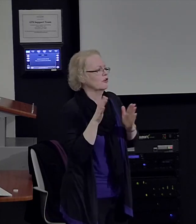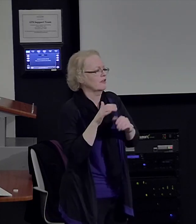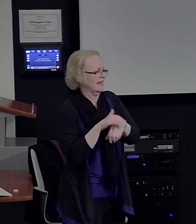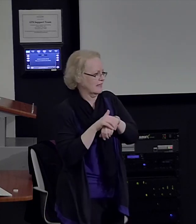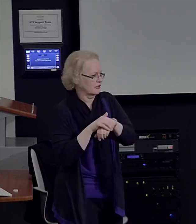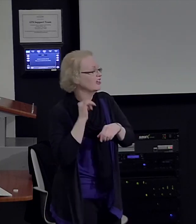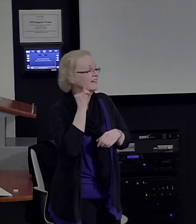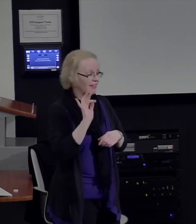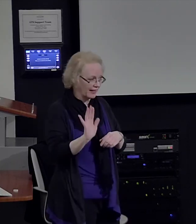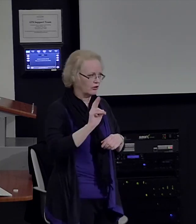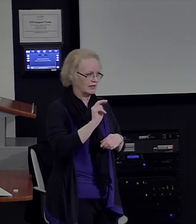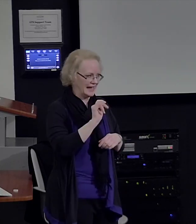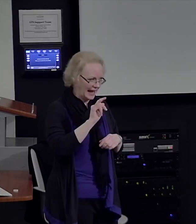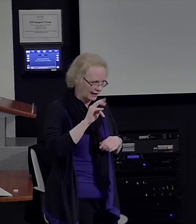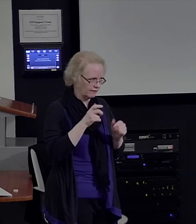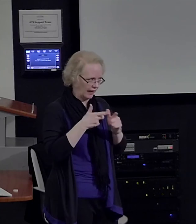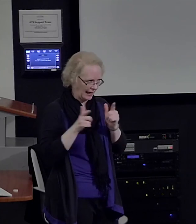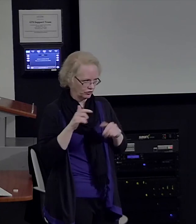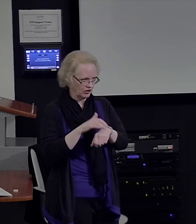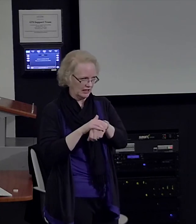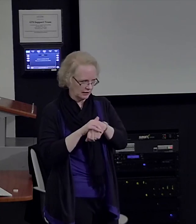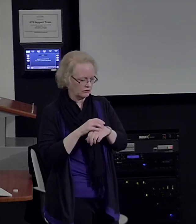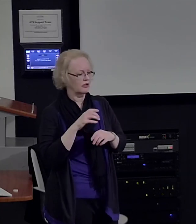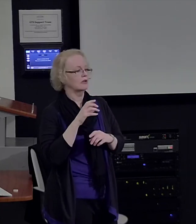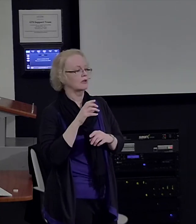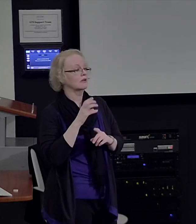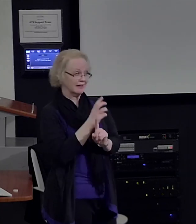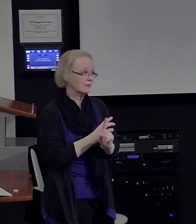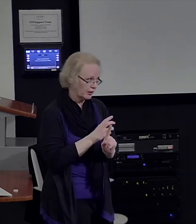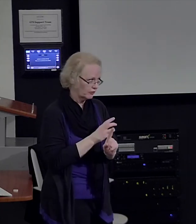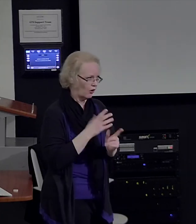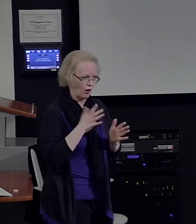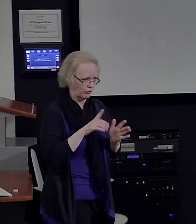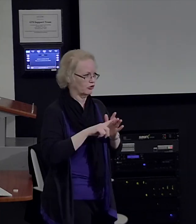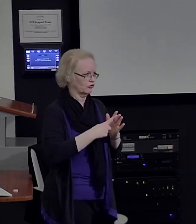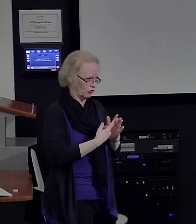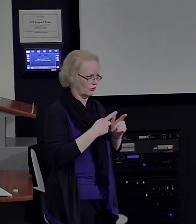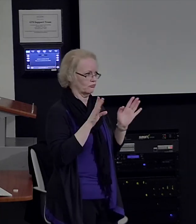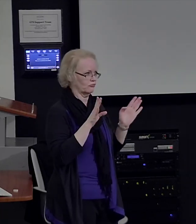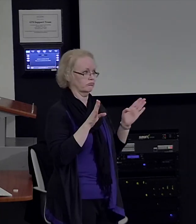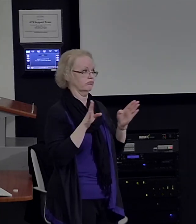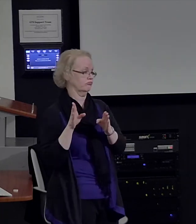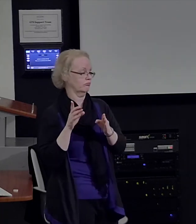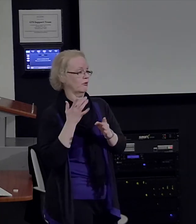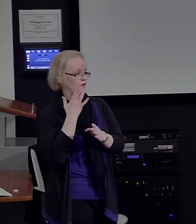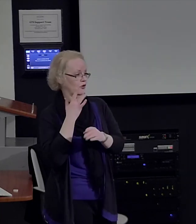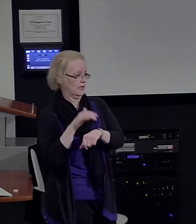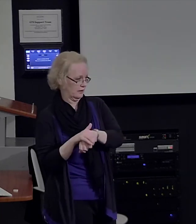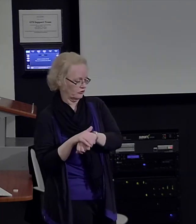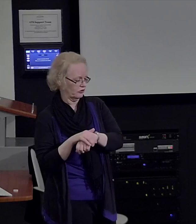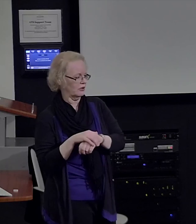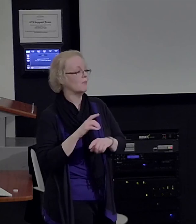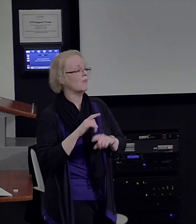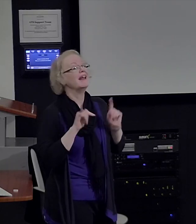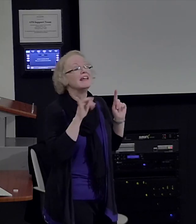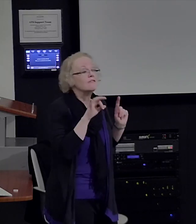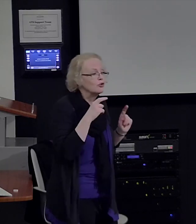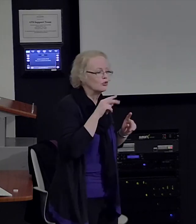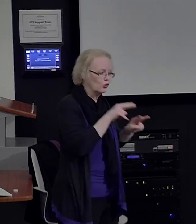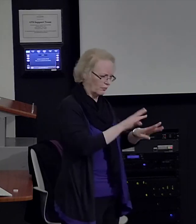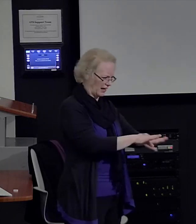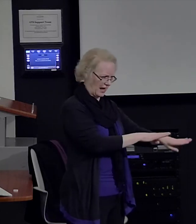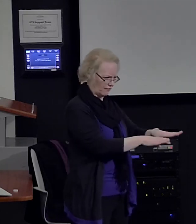monolinguals. At six months, which is much earlier than anyone suggested that they are beginning to do this. But if you look at them behaviorally, they